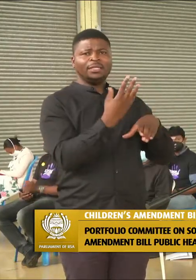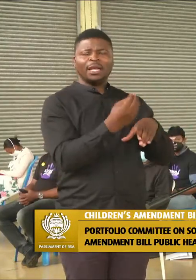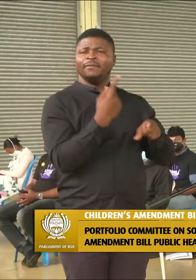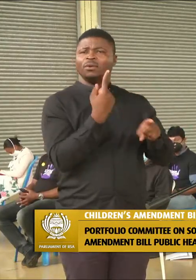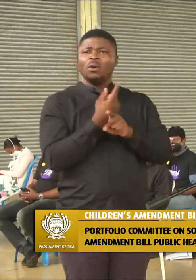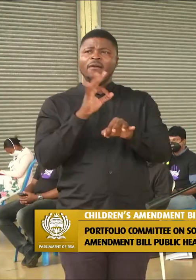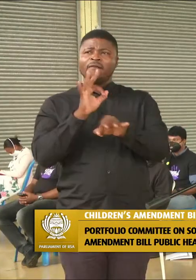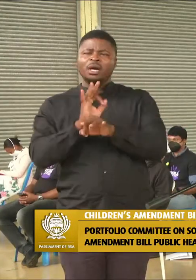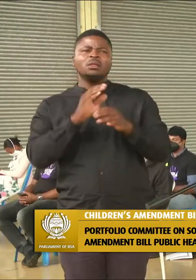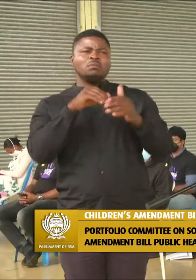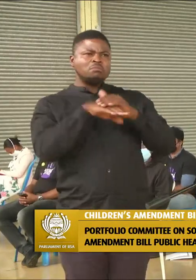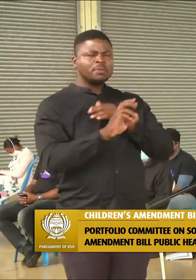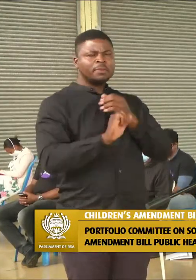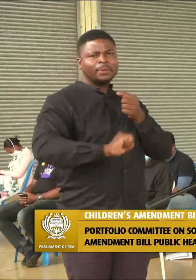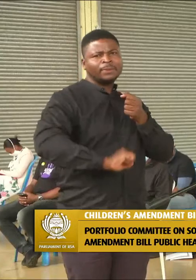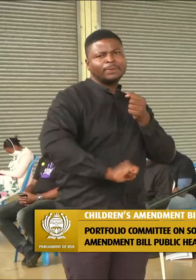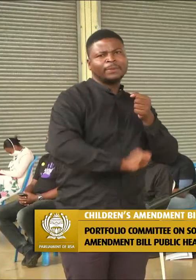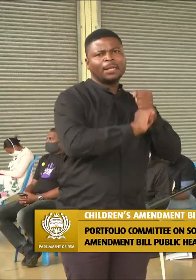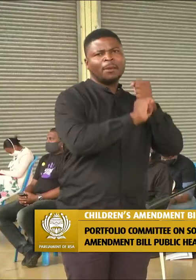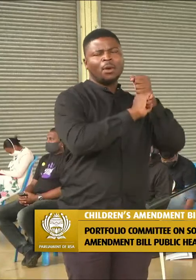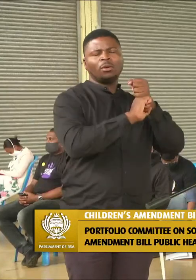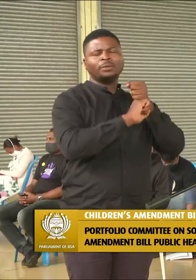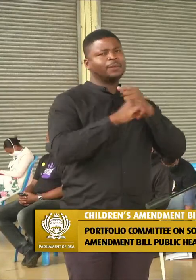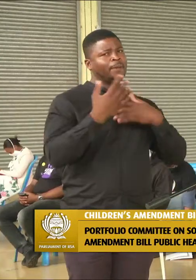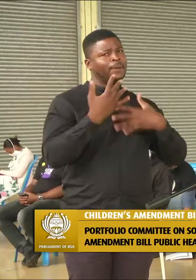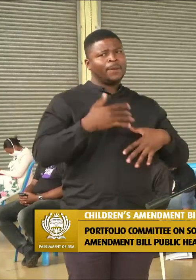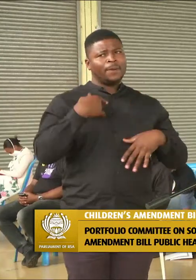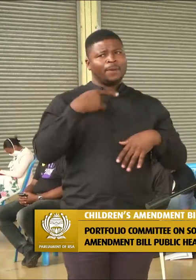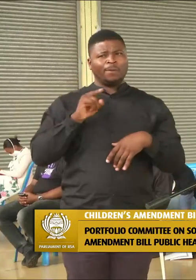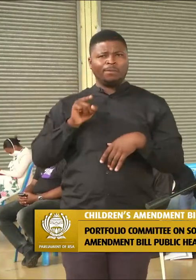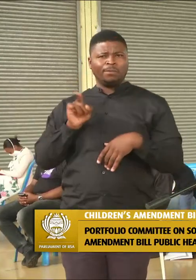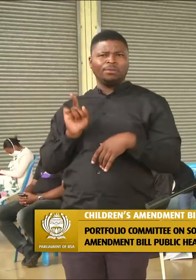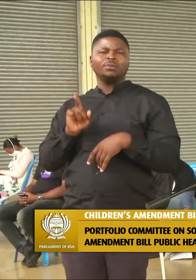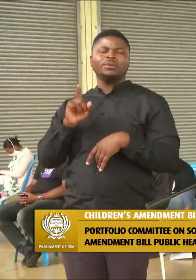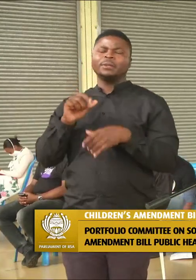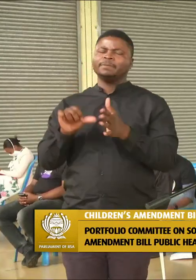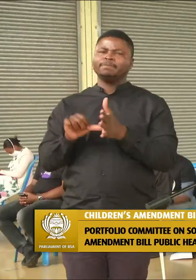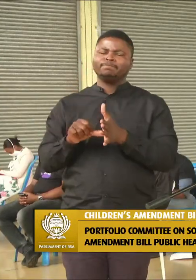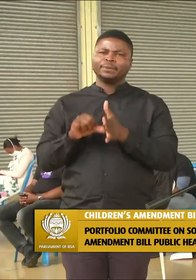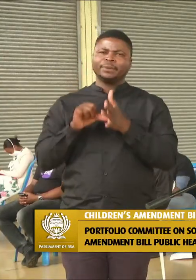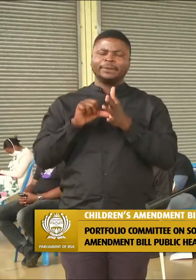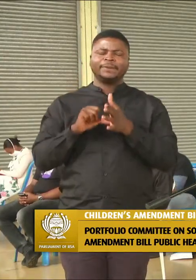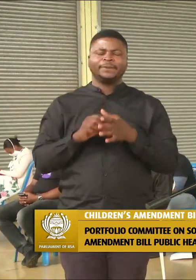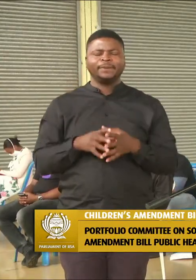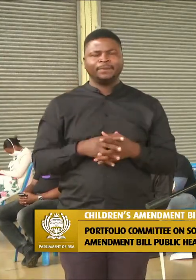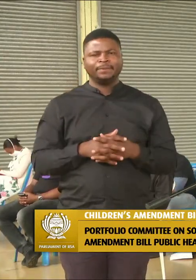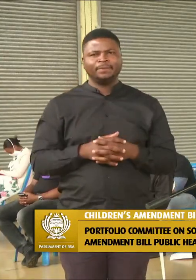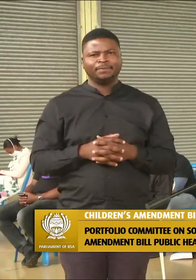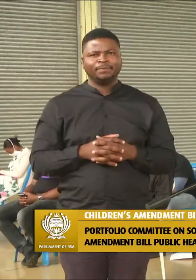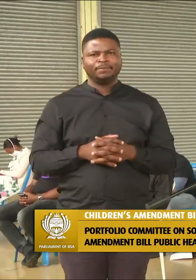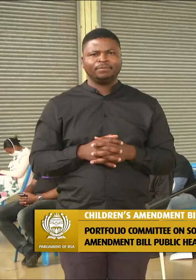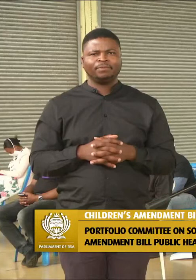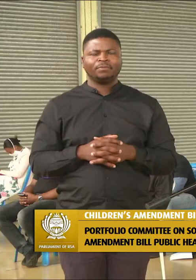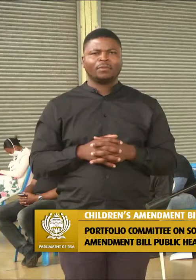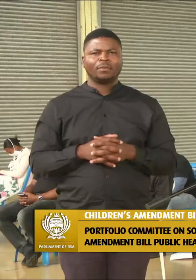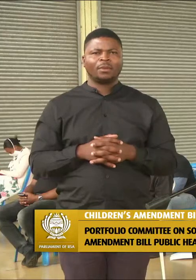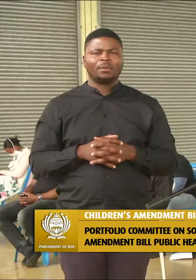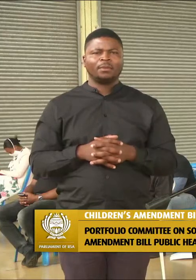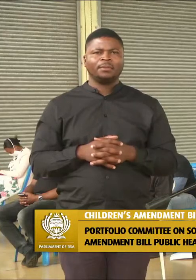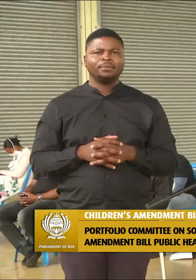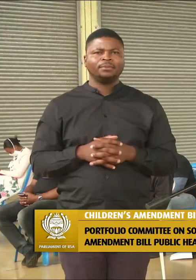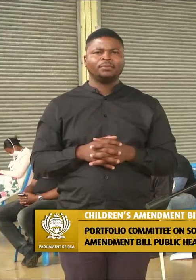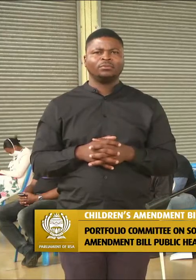supporting their children, especially with some of the activities that will be done at the school. Ngilibonile